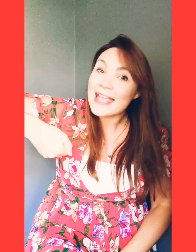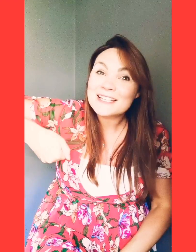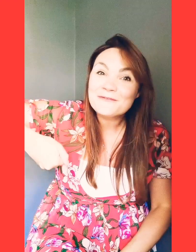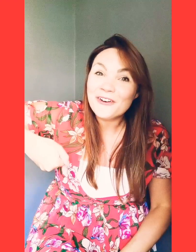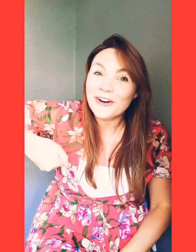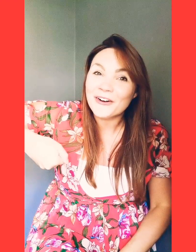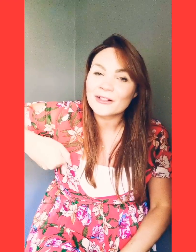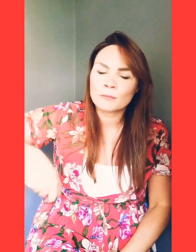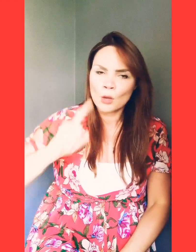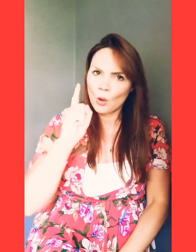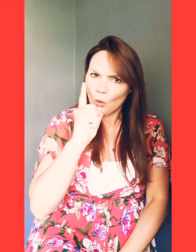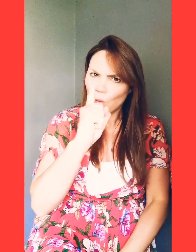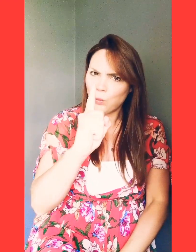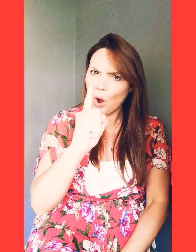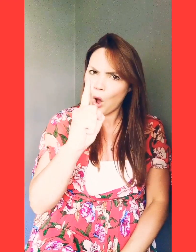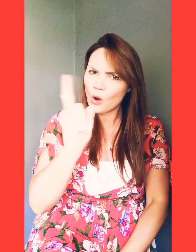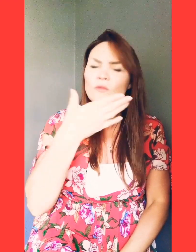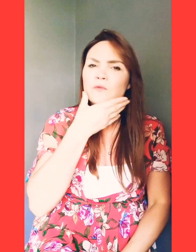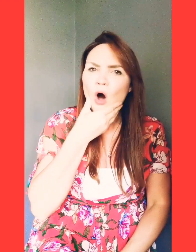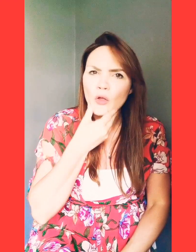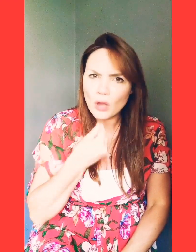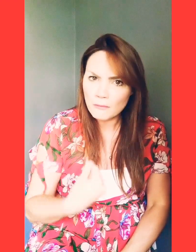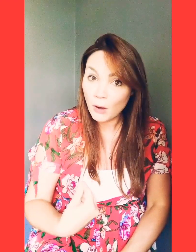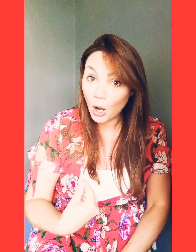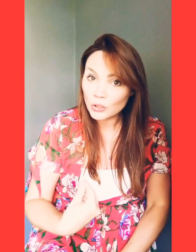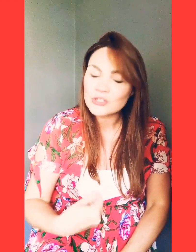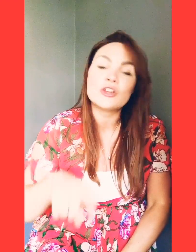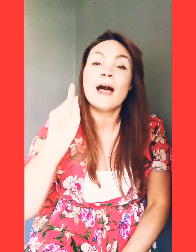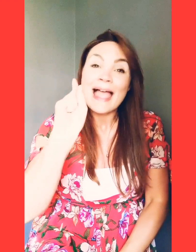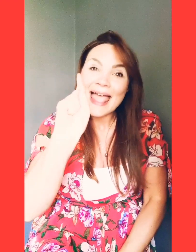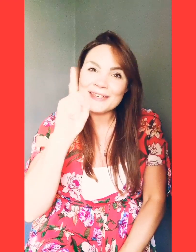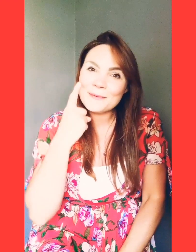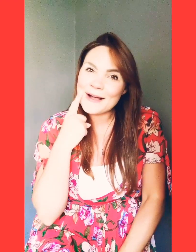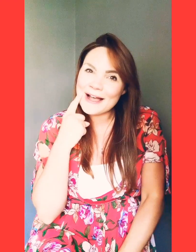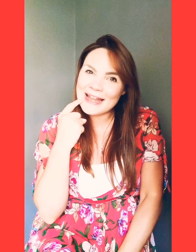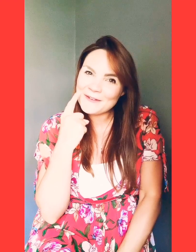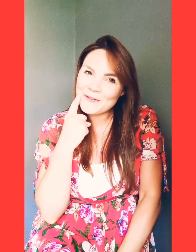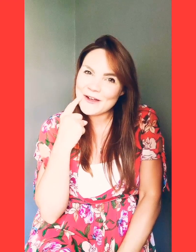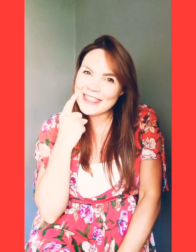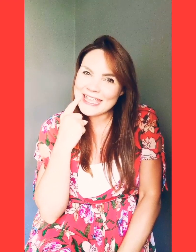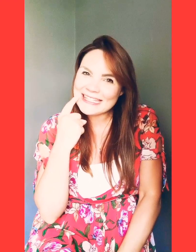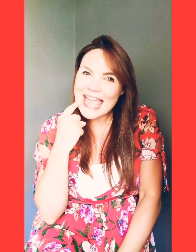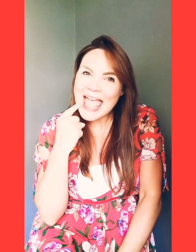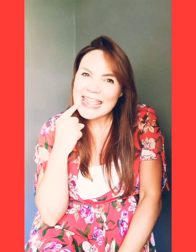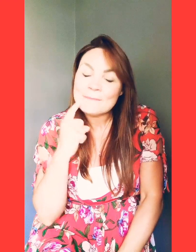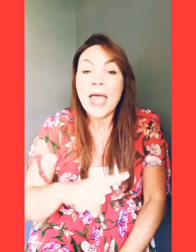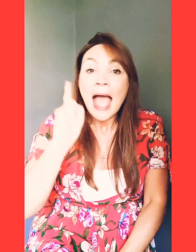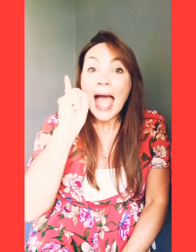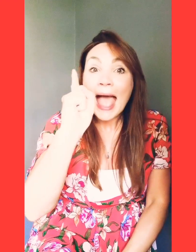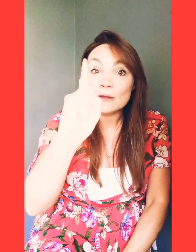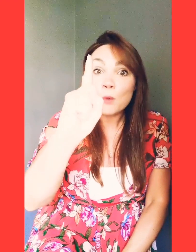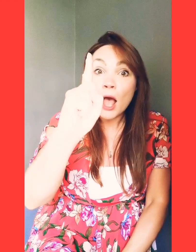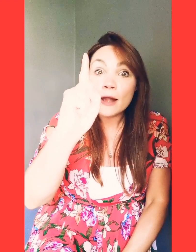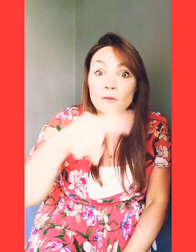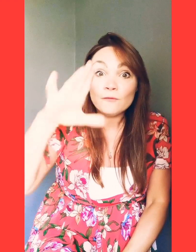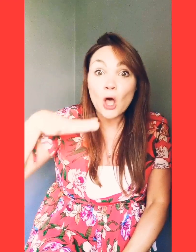3 bags full. One for the master, and one for the dame, and one for